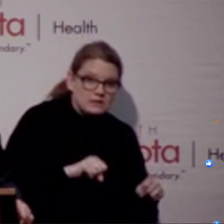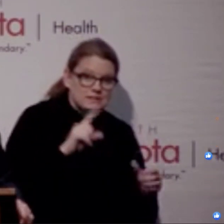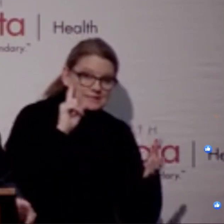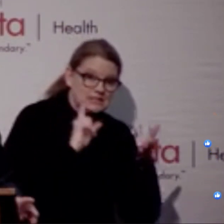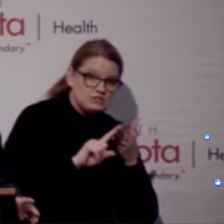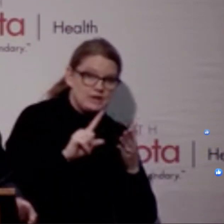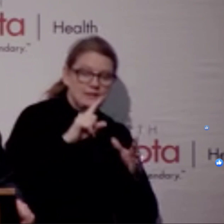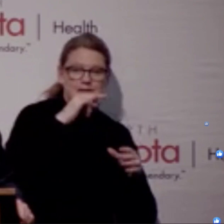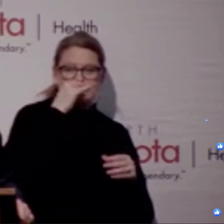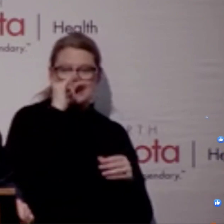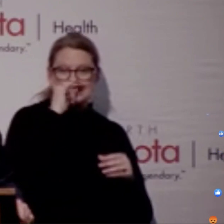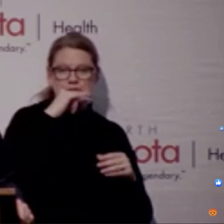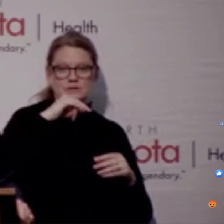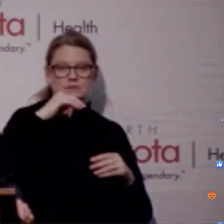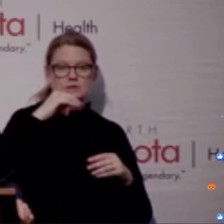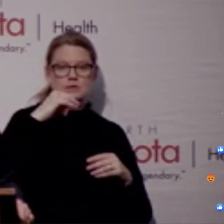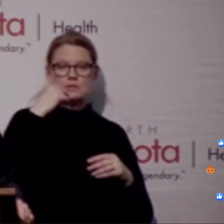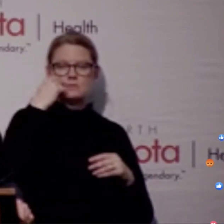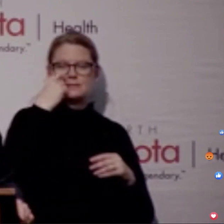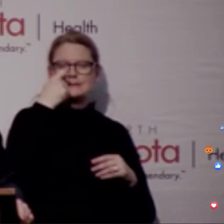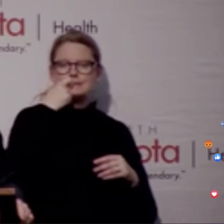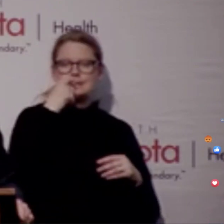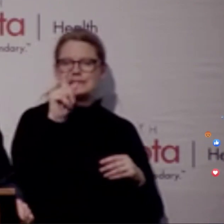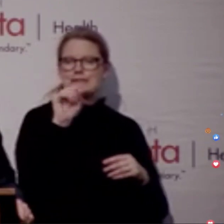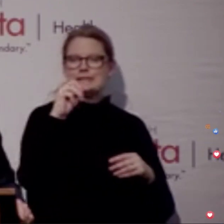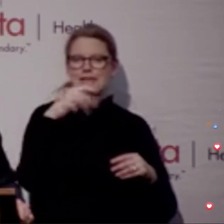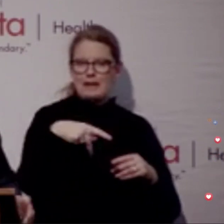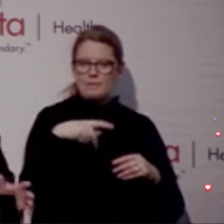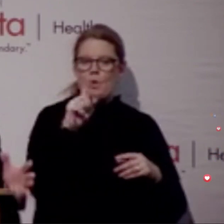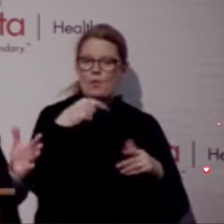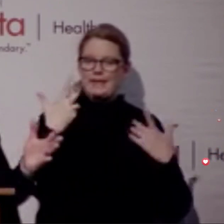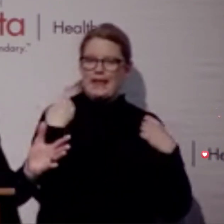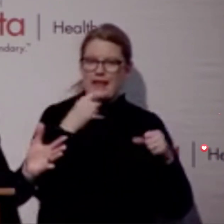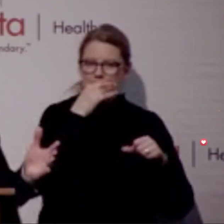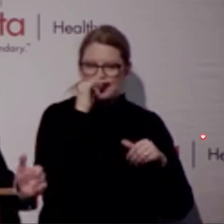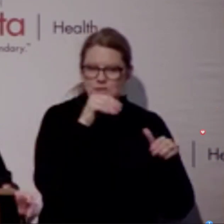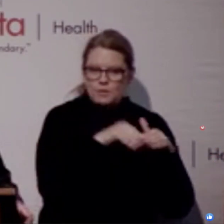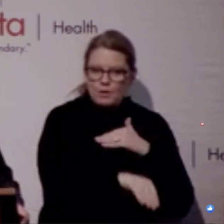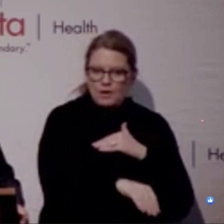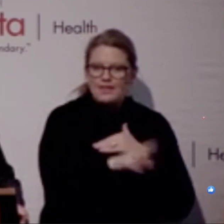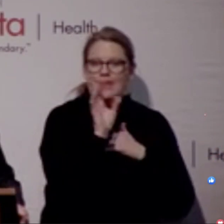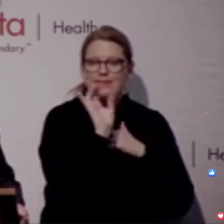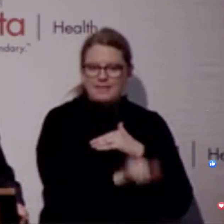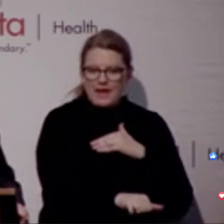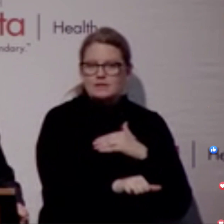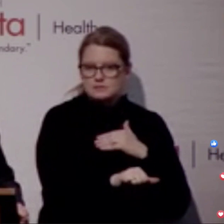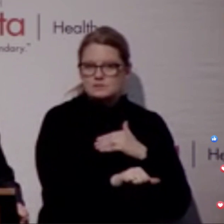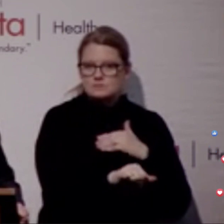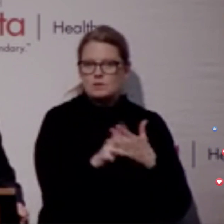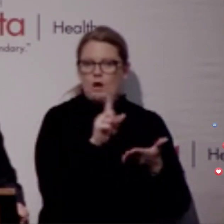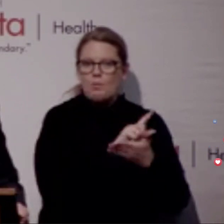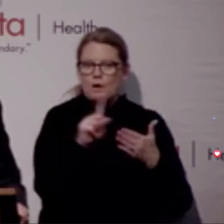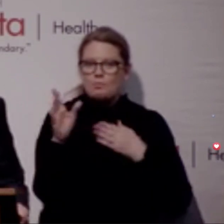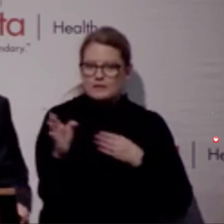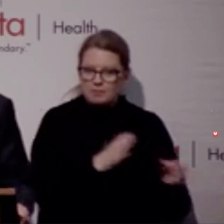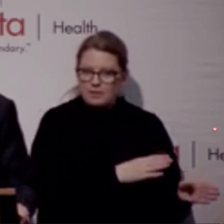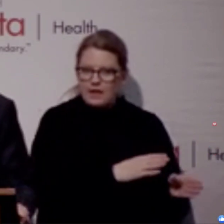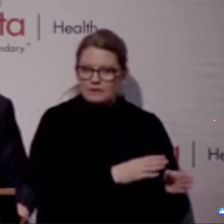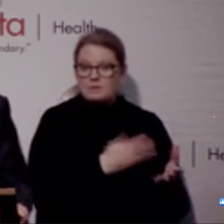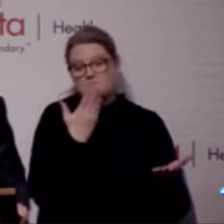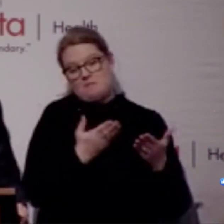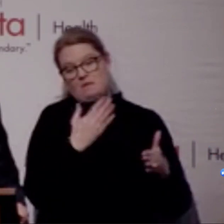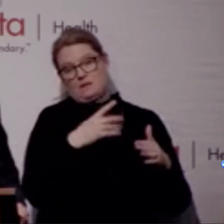kids' temperatures when they're coming into school to make sure that only healthy kids were coming in? Those are the kinds of things that we'd like a week to plan. So in addition